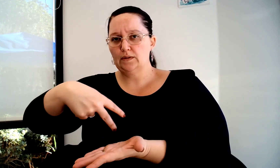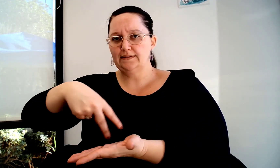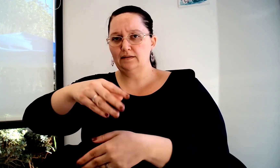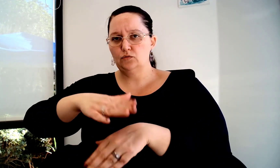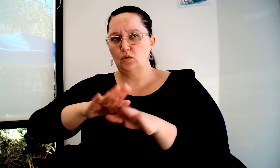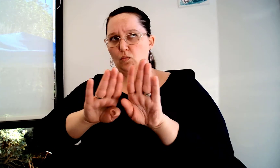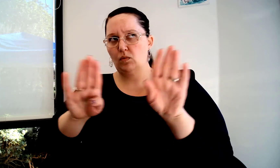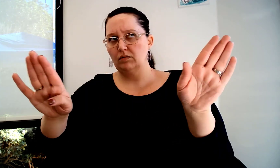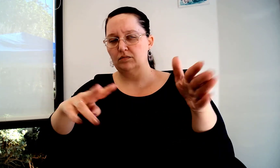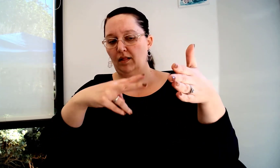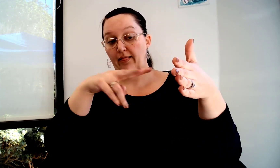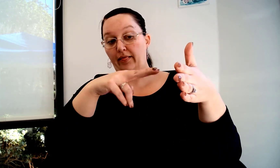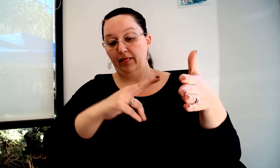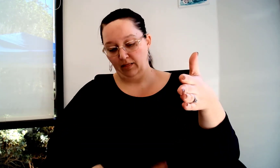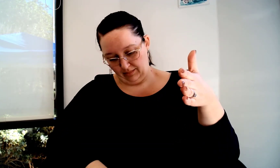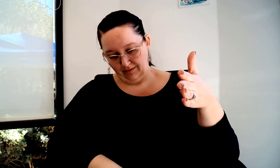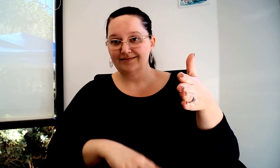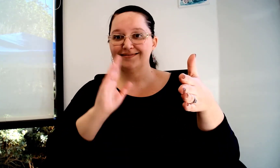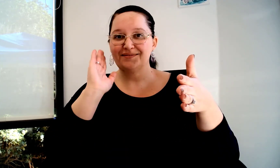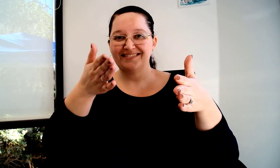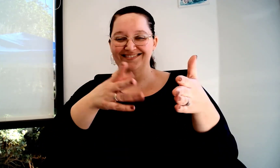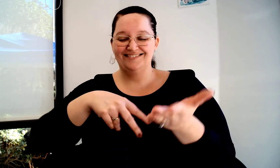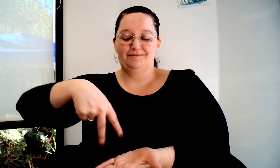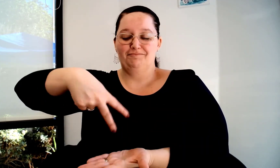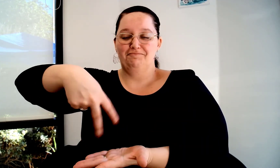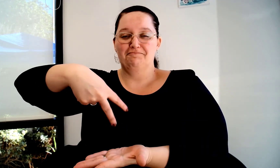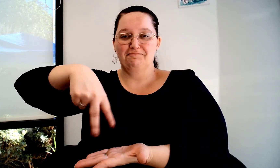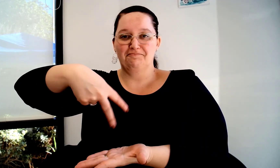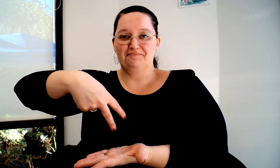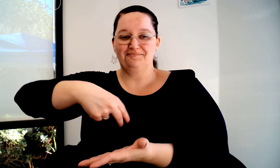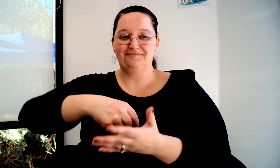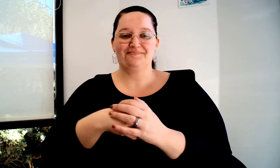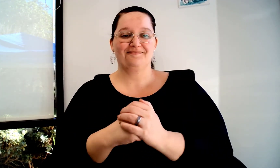Don't dance on the wall, that's reading. I dance on the floor.